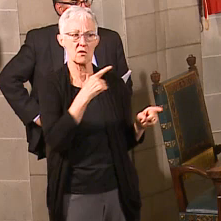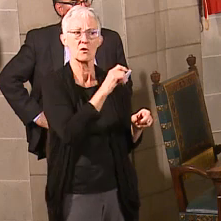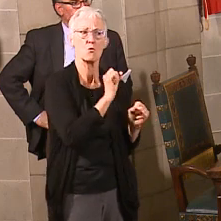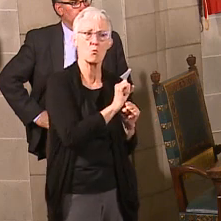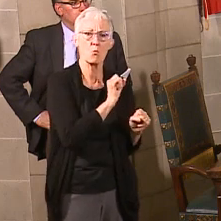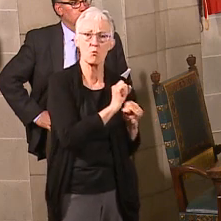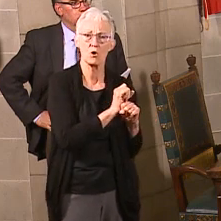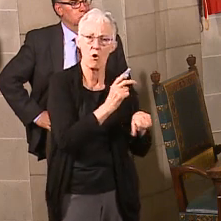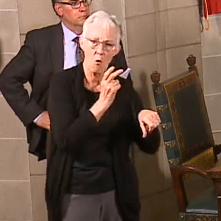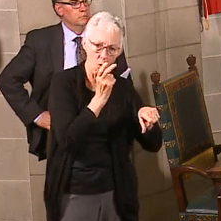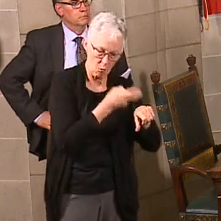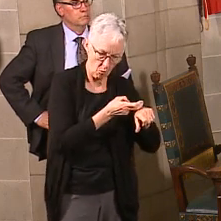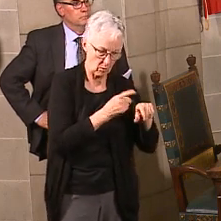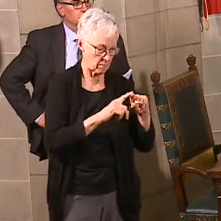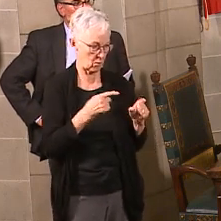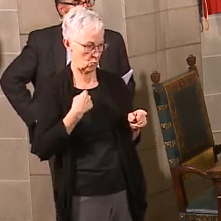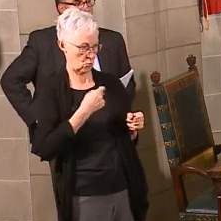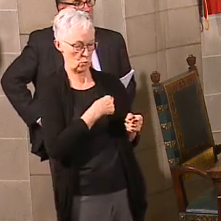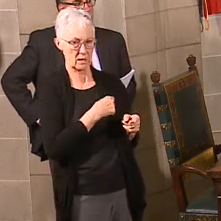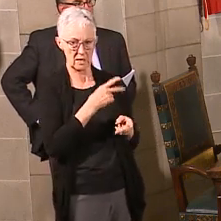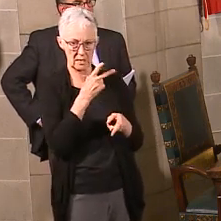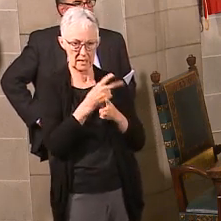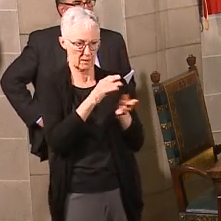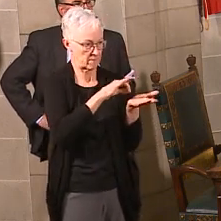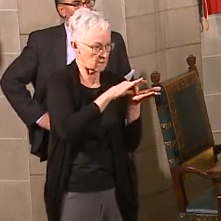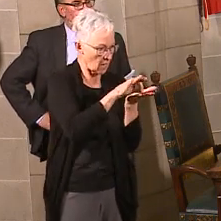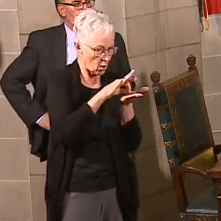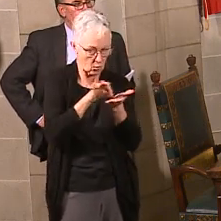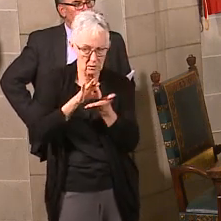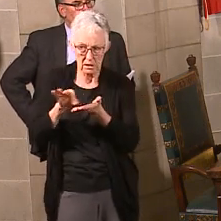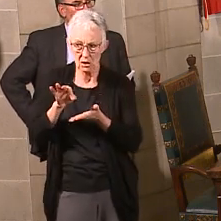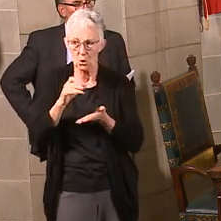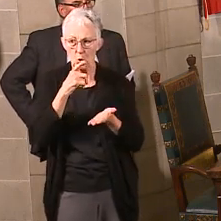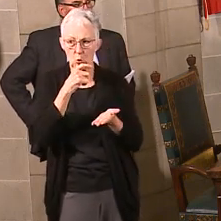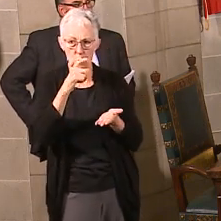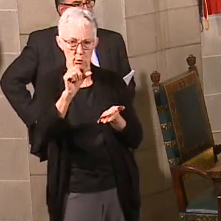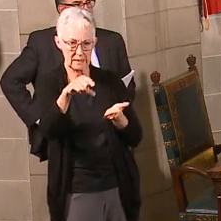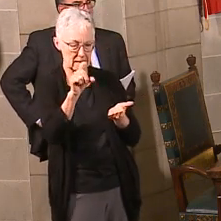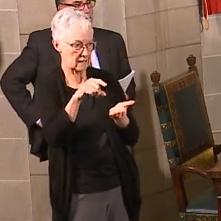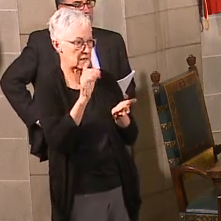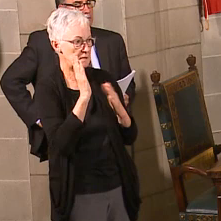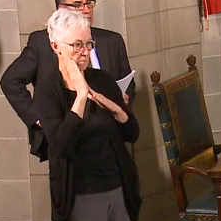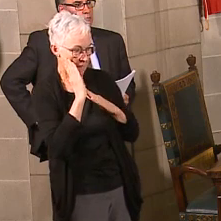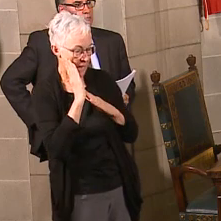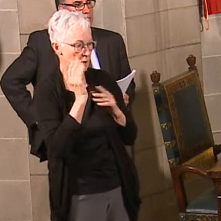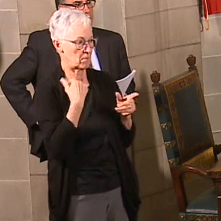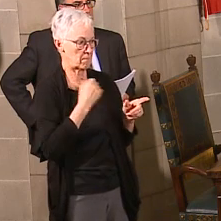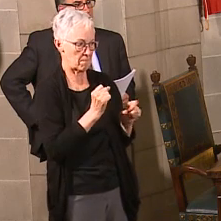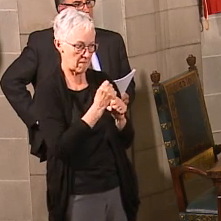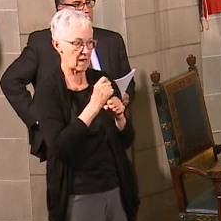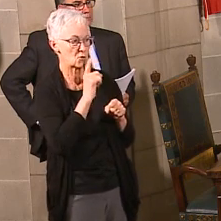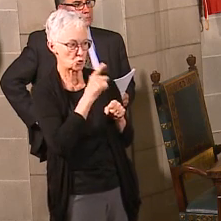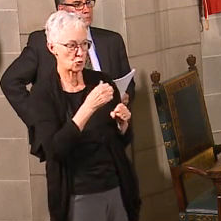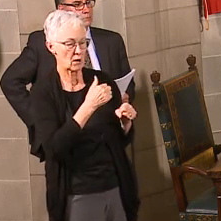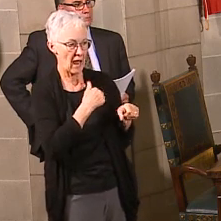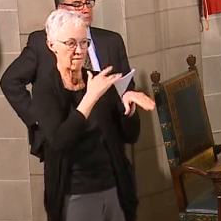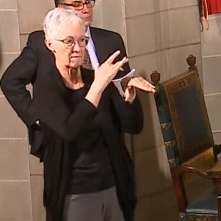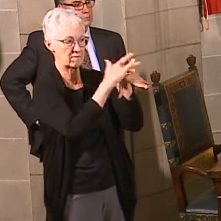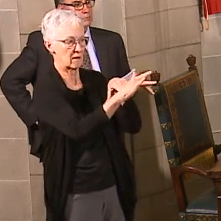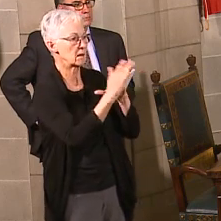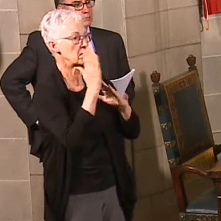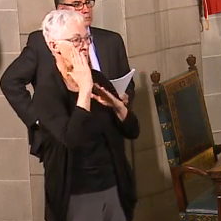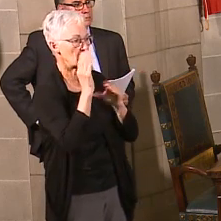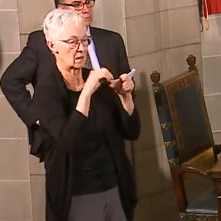bed, that ICU bed, that ventilator for anybody who needs it. They're getting the care they need. That's what's key, one of the things we focus